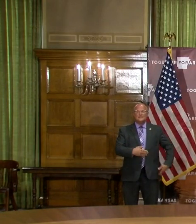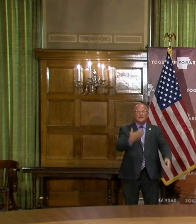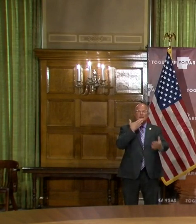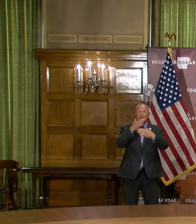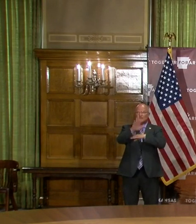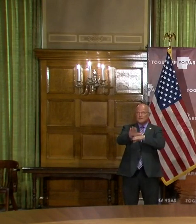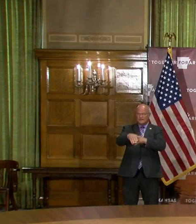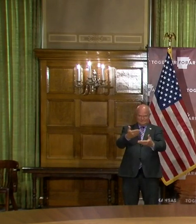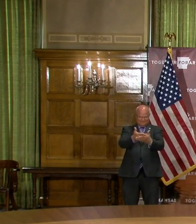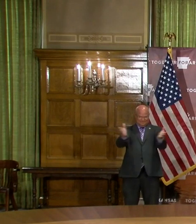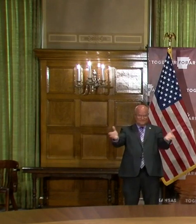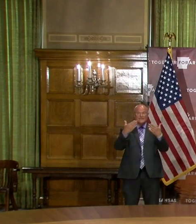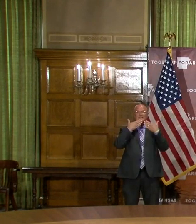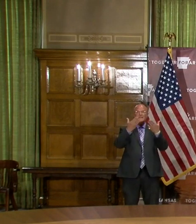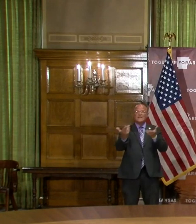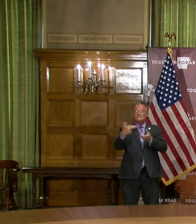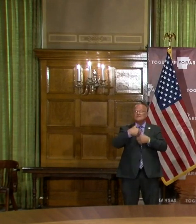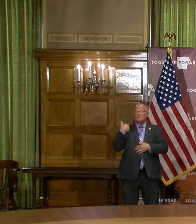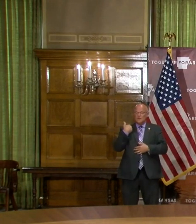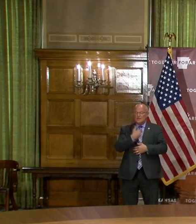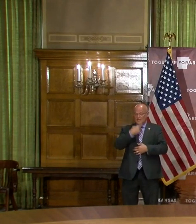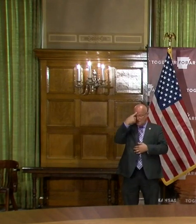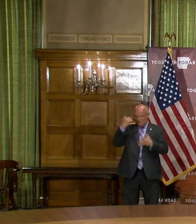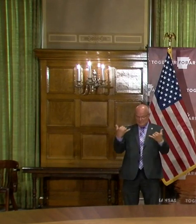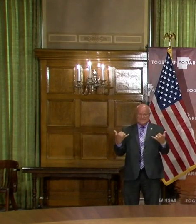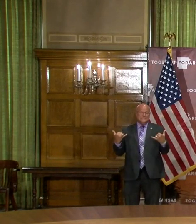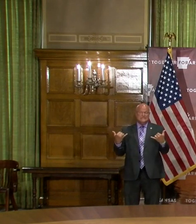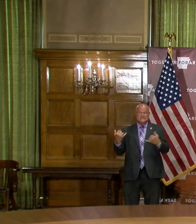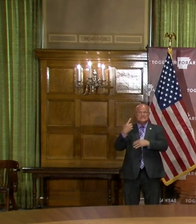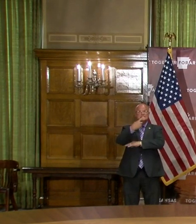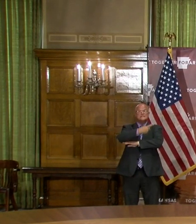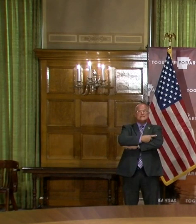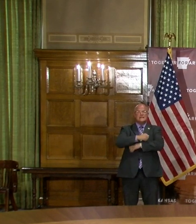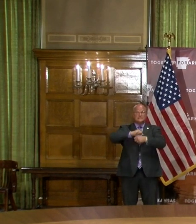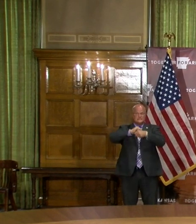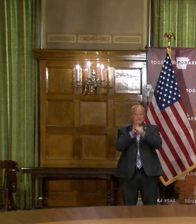Good afternoon to everyone. Thank you for joining us for today's